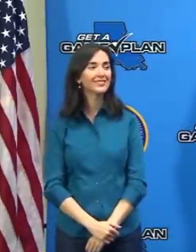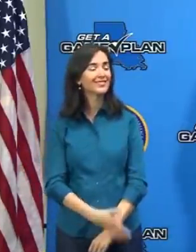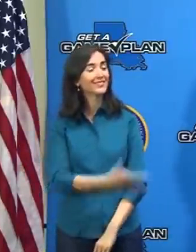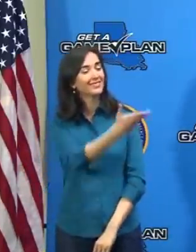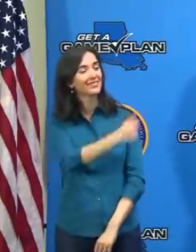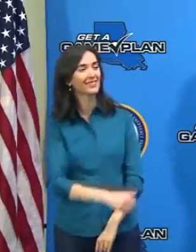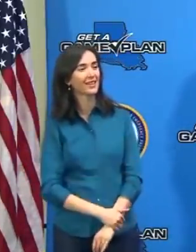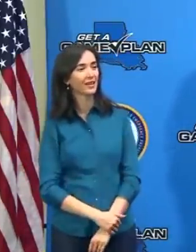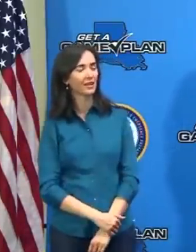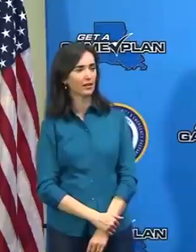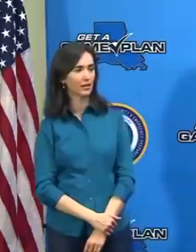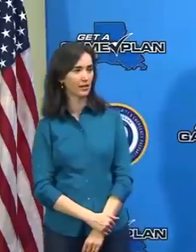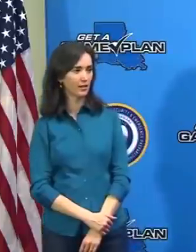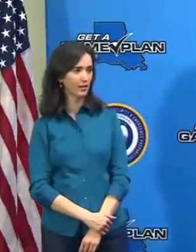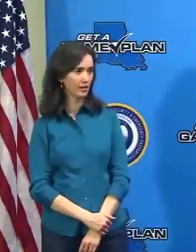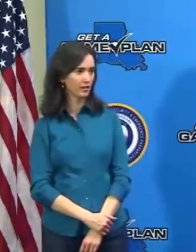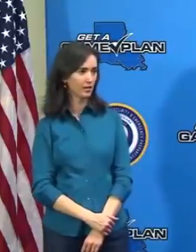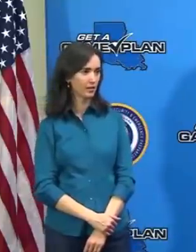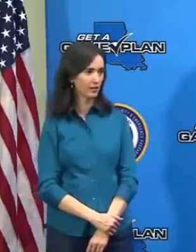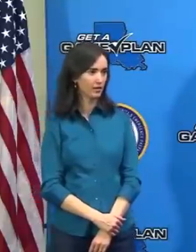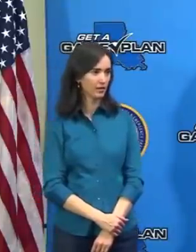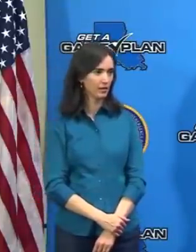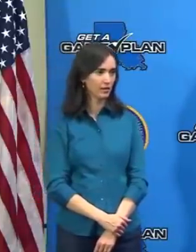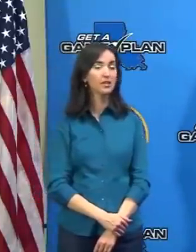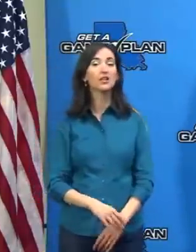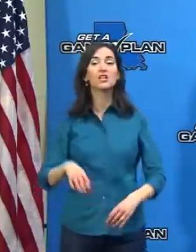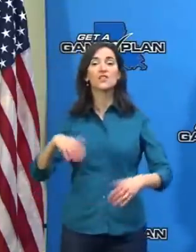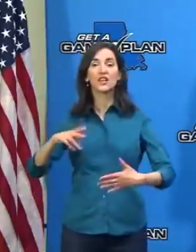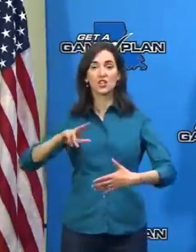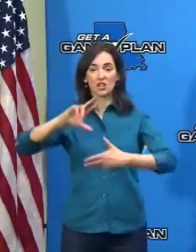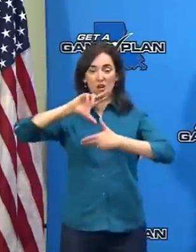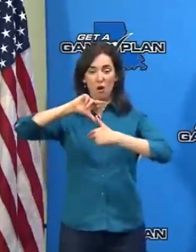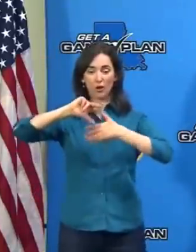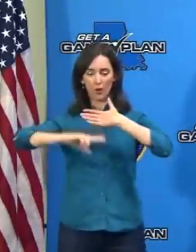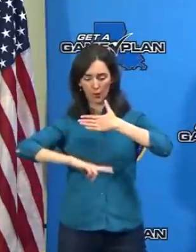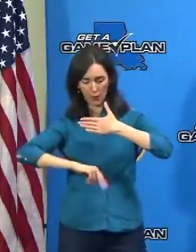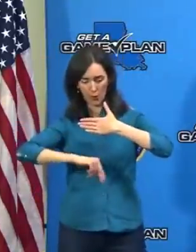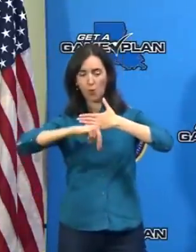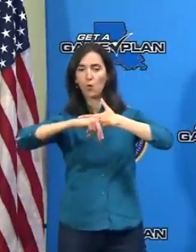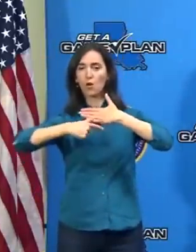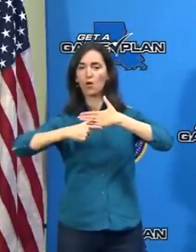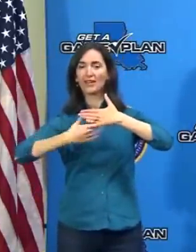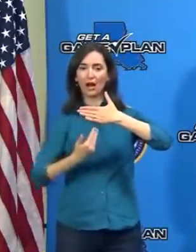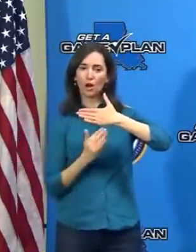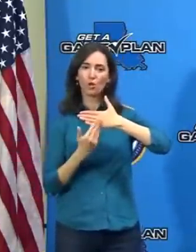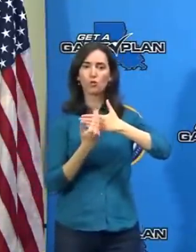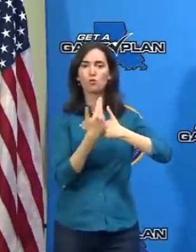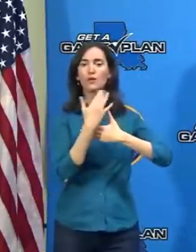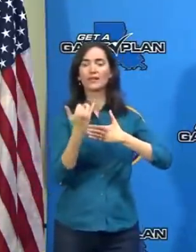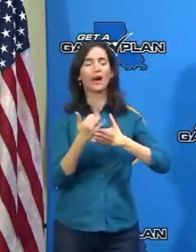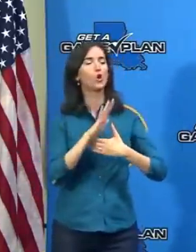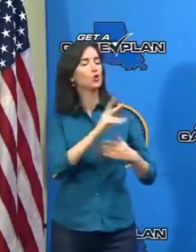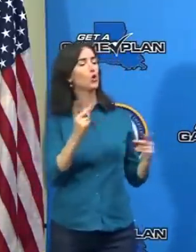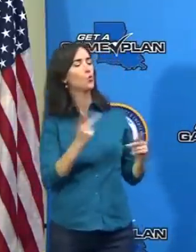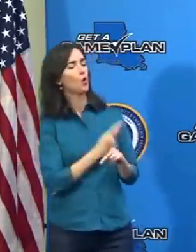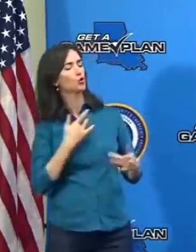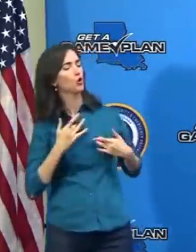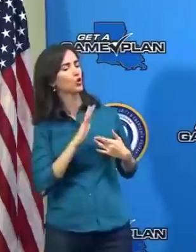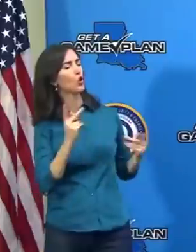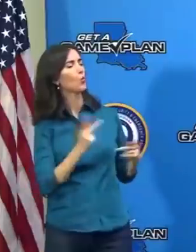Okay, go ahead. This storm made landfall, it's working its way across South Louisiana. What's your biggest concern or fear right now?